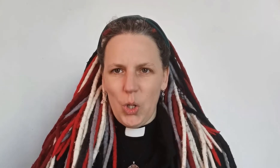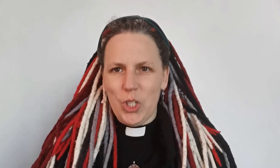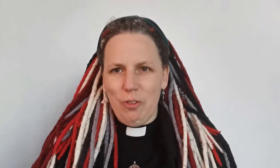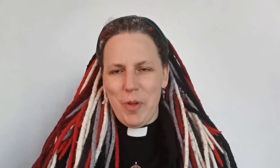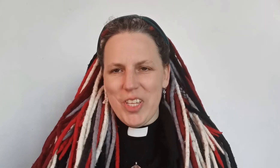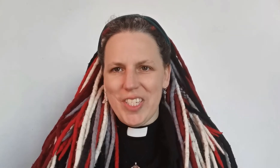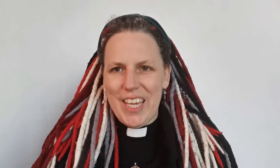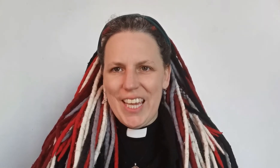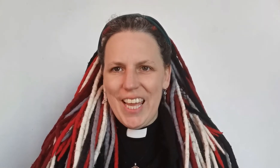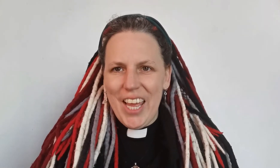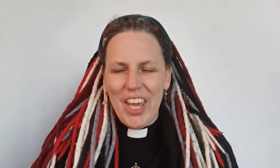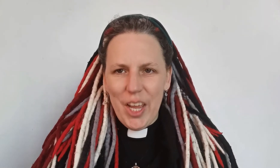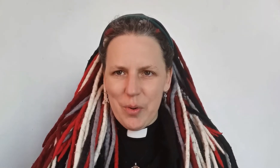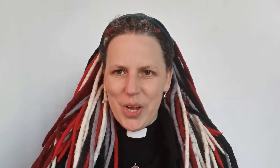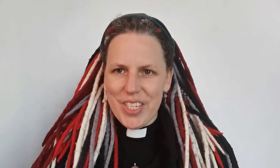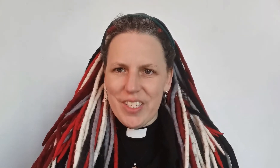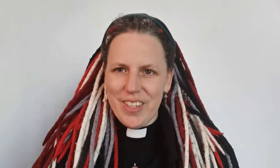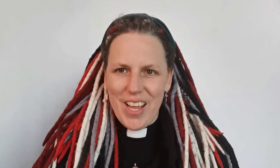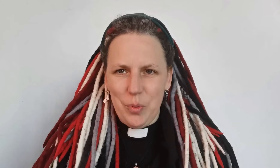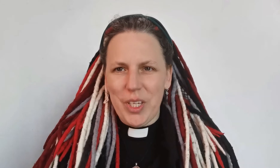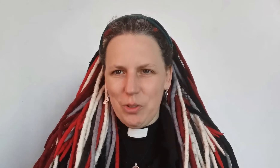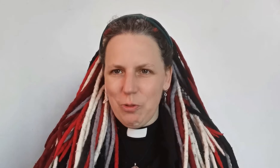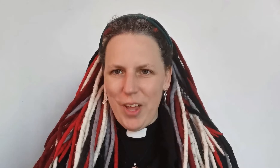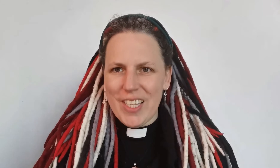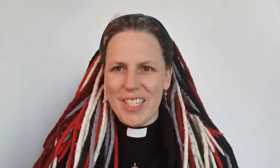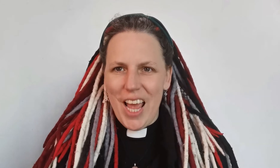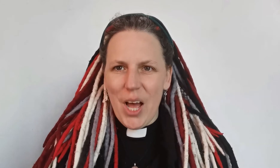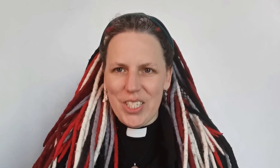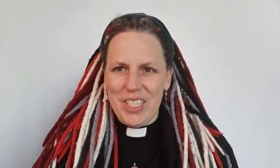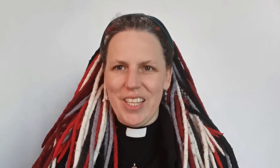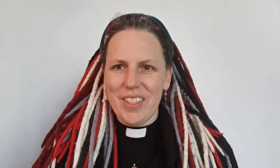God of mercy, hear us as we confess our sins.